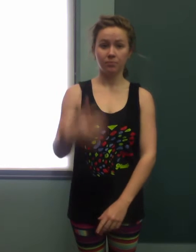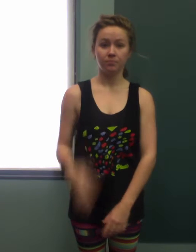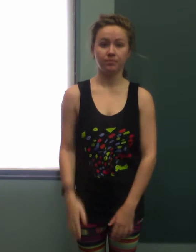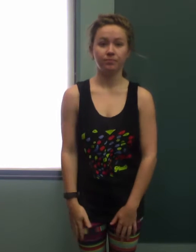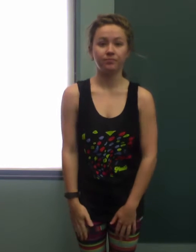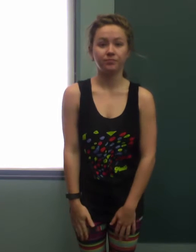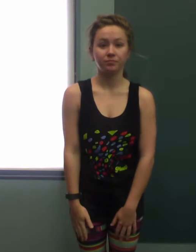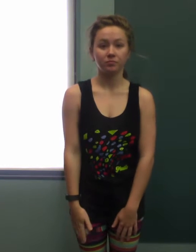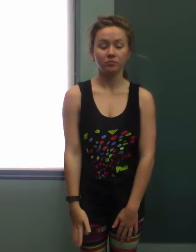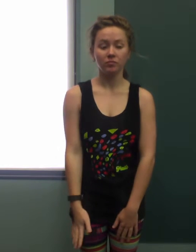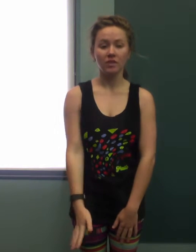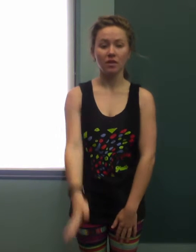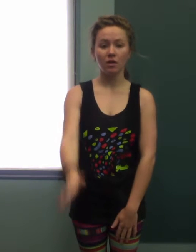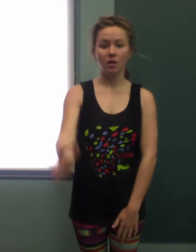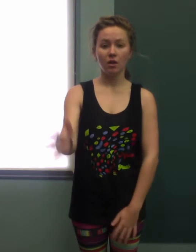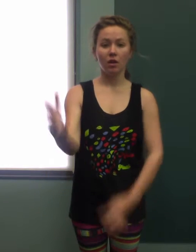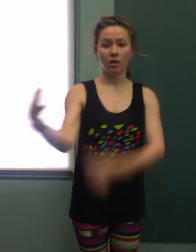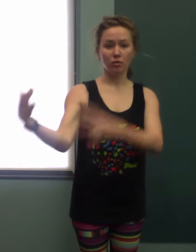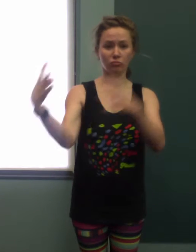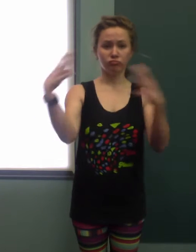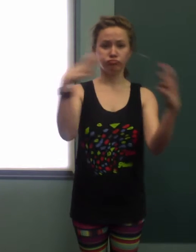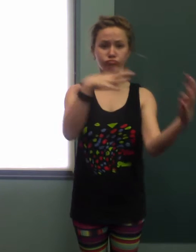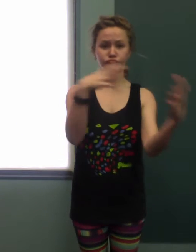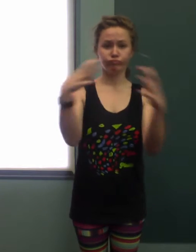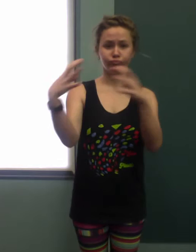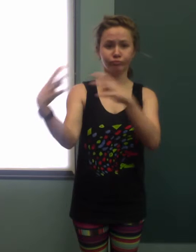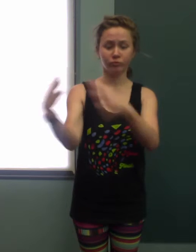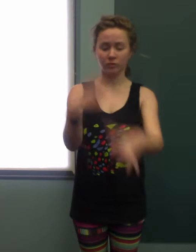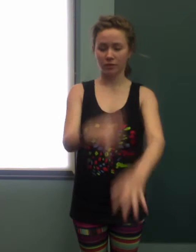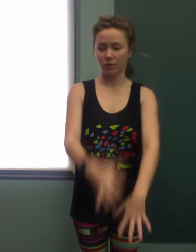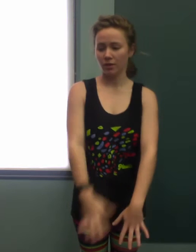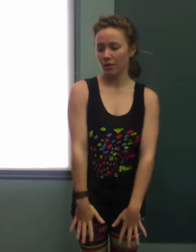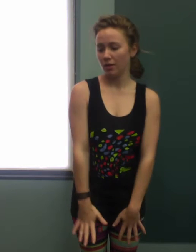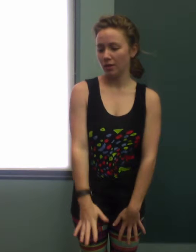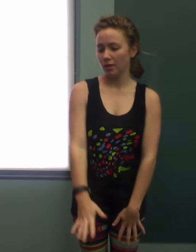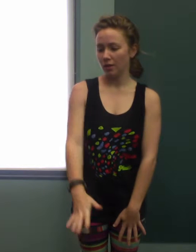Constitution had divided both regions.